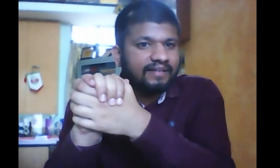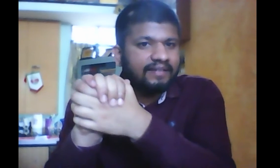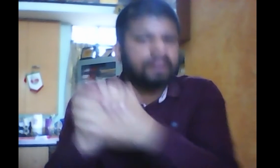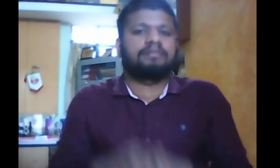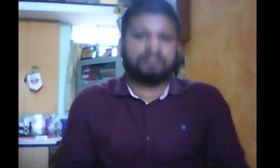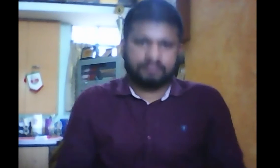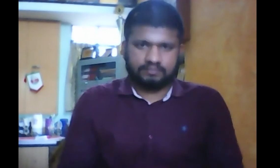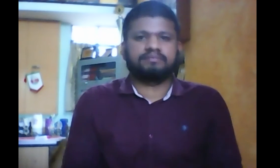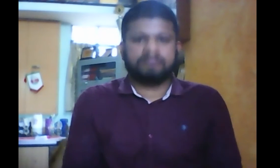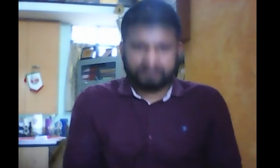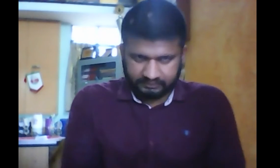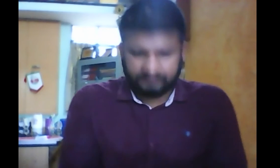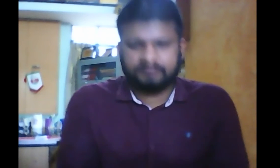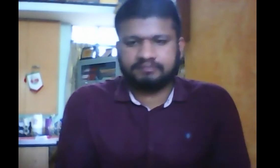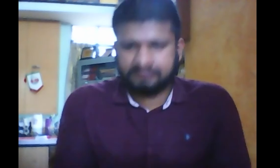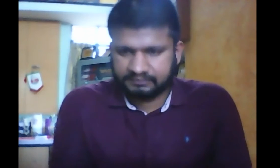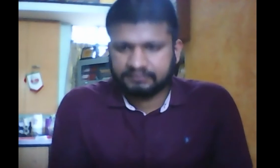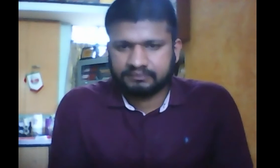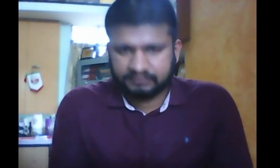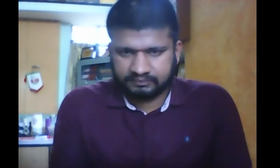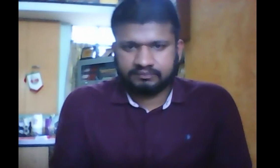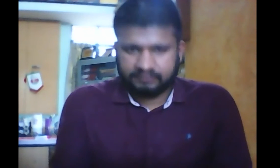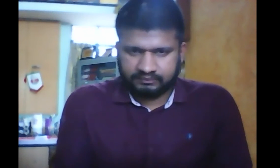They are friends. Good.